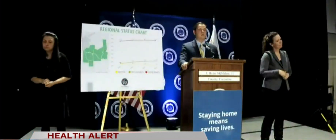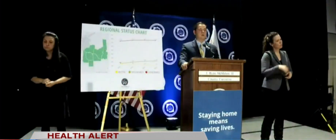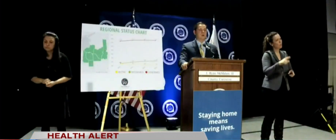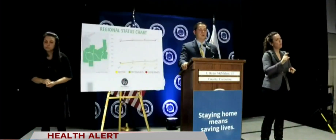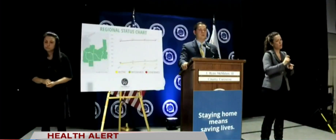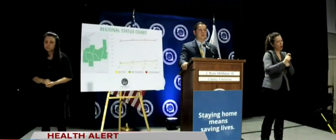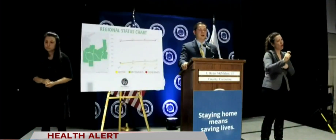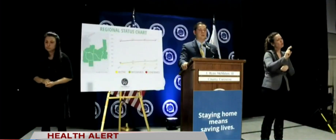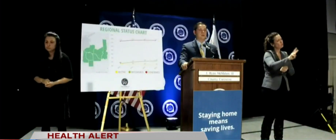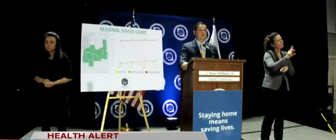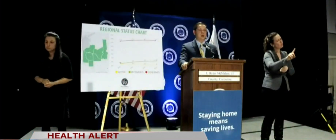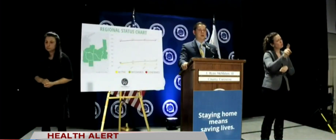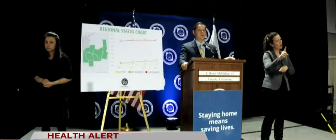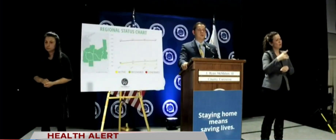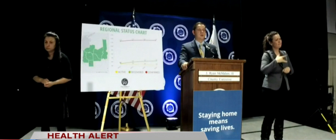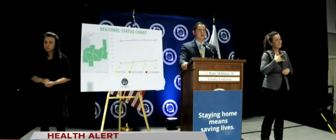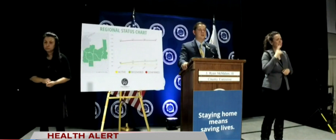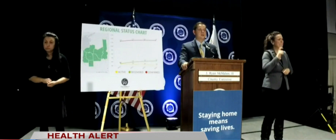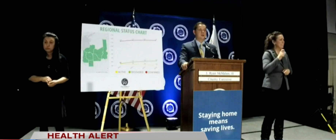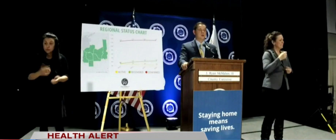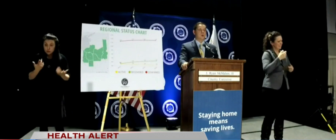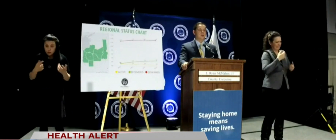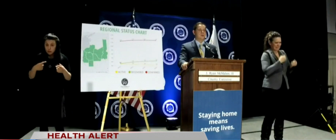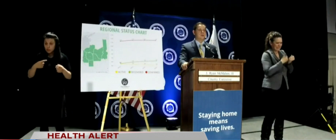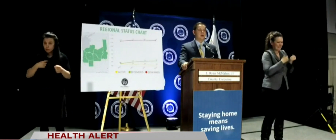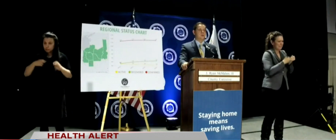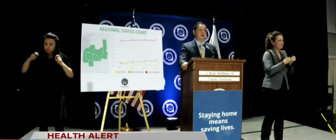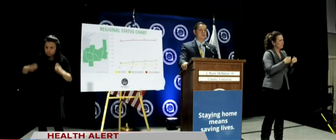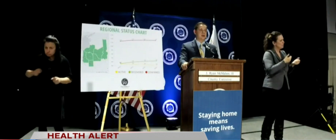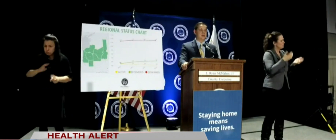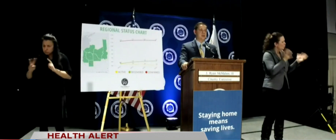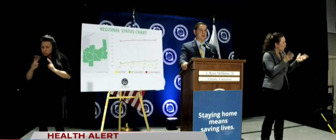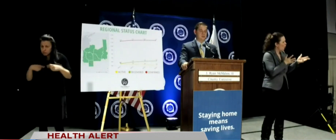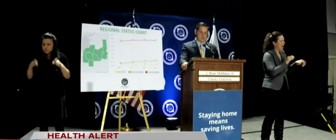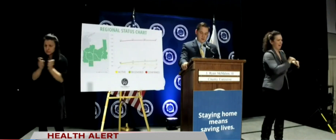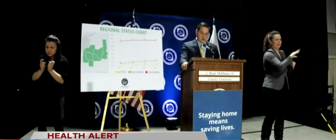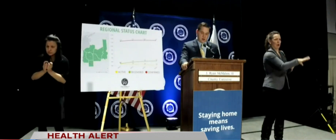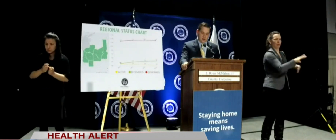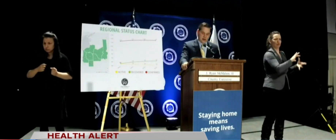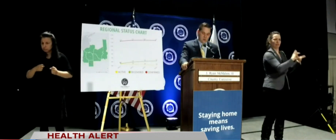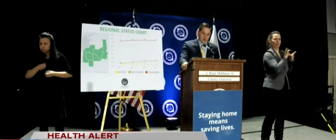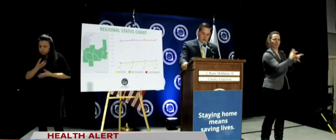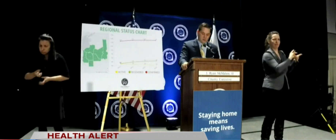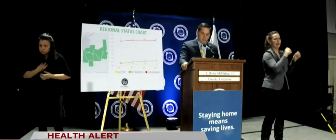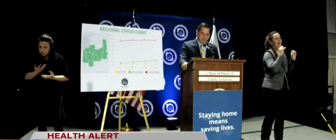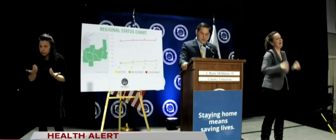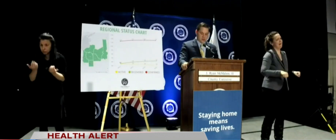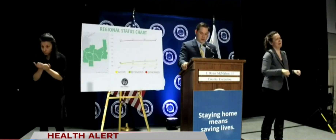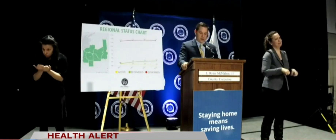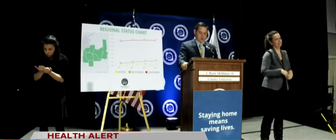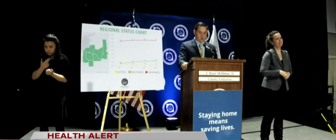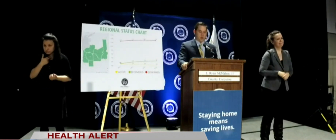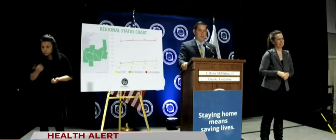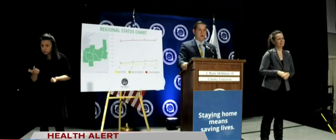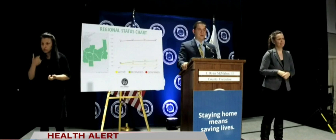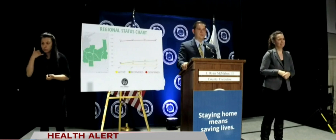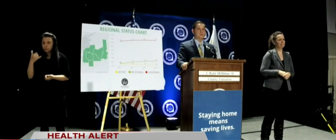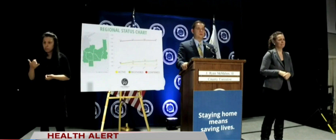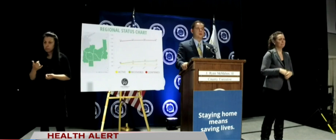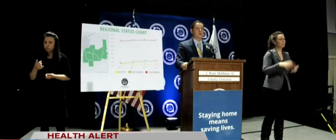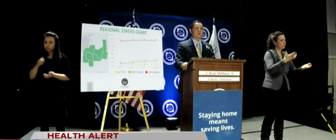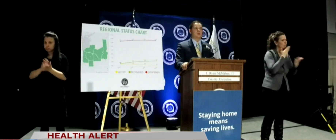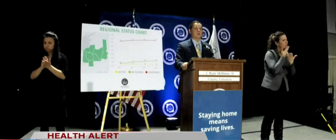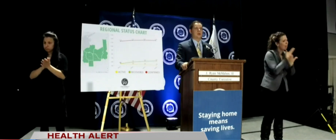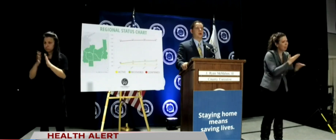help make referrals. They can help give strategies to deal with these unprecedented challenges. Again, I want to give a big shout out to our